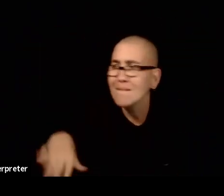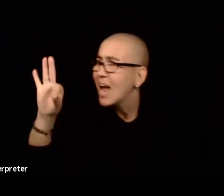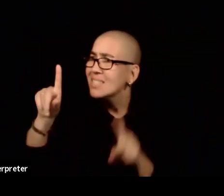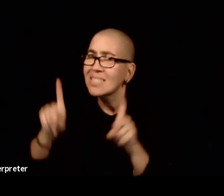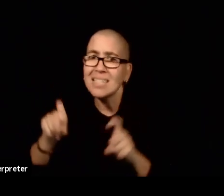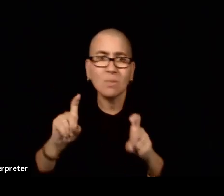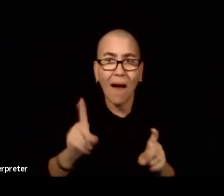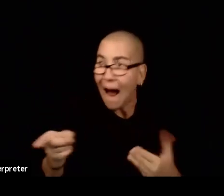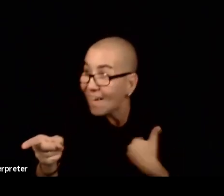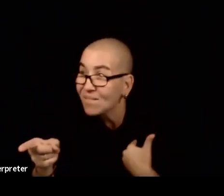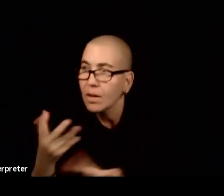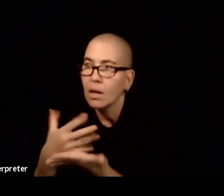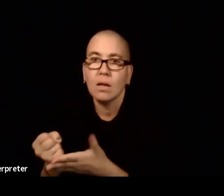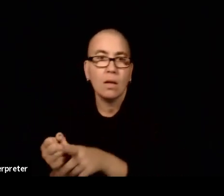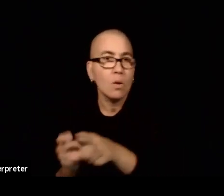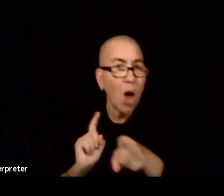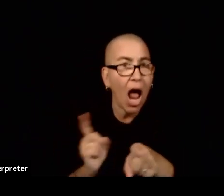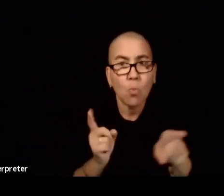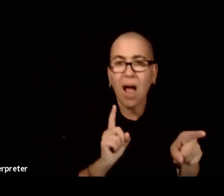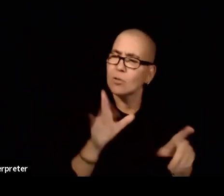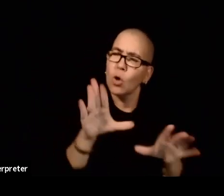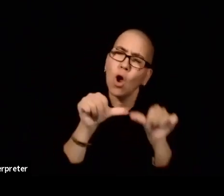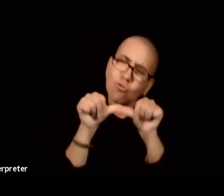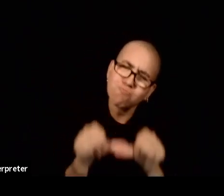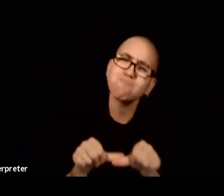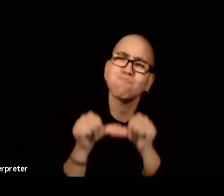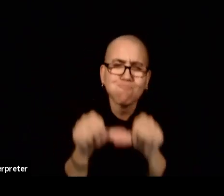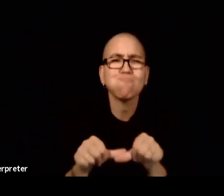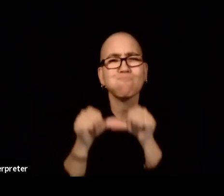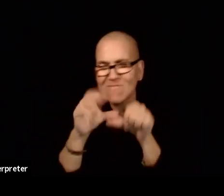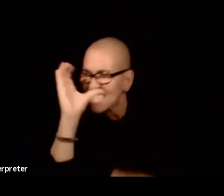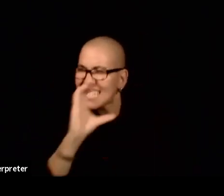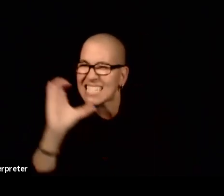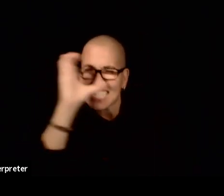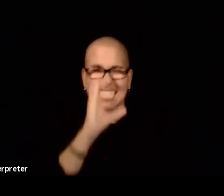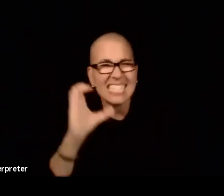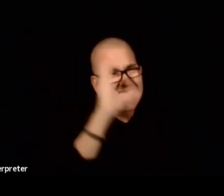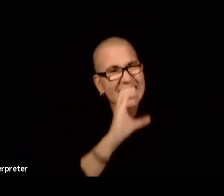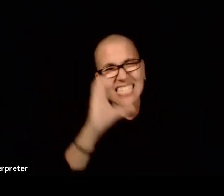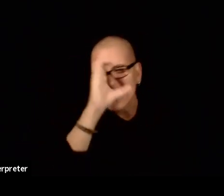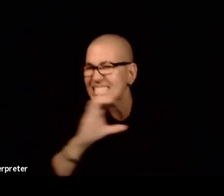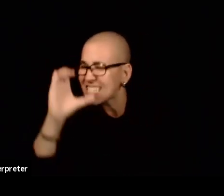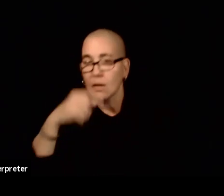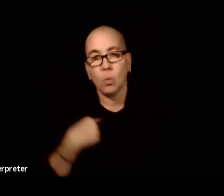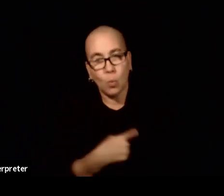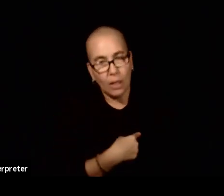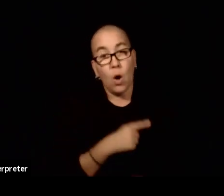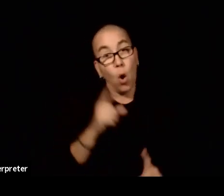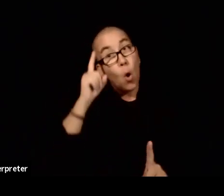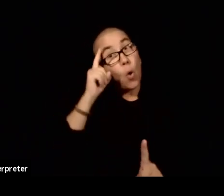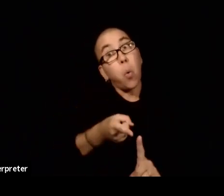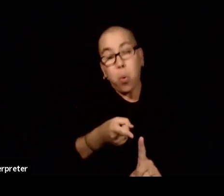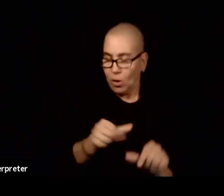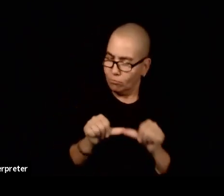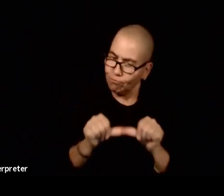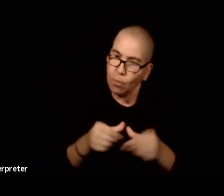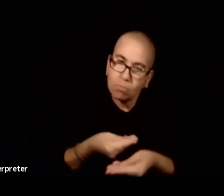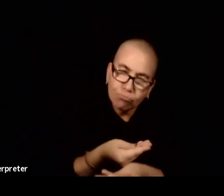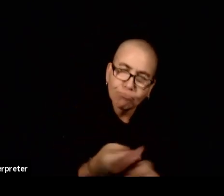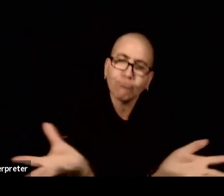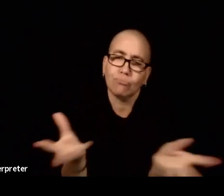and help guide, work with the state health systems and with the physicians and providers to understand where the test can be used to maximal